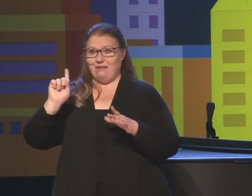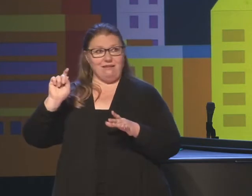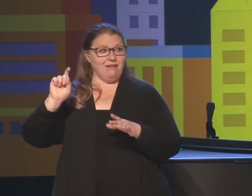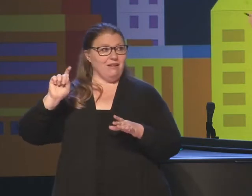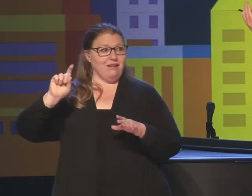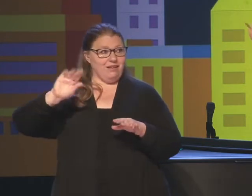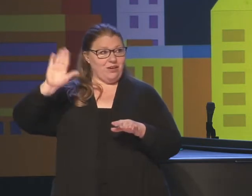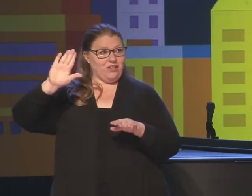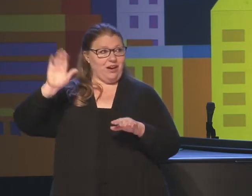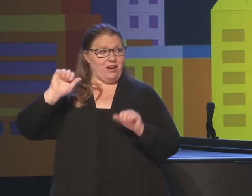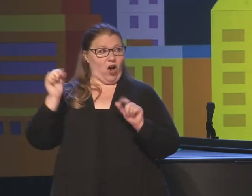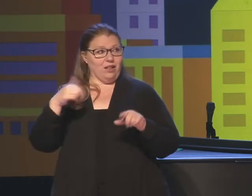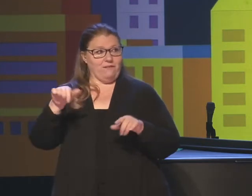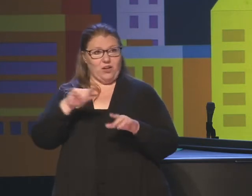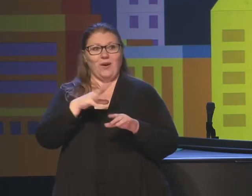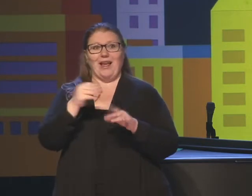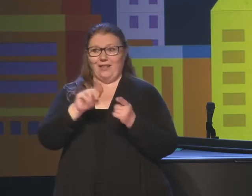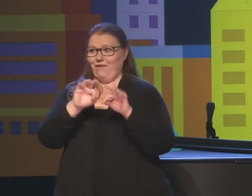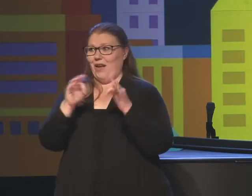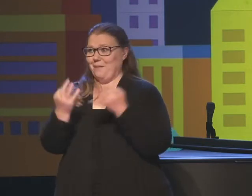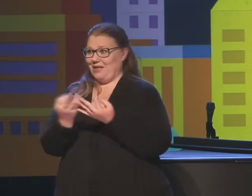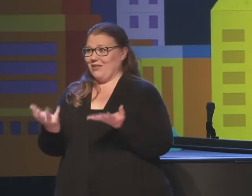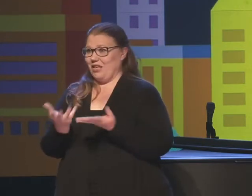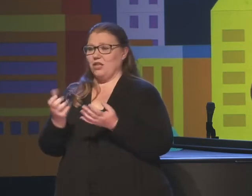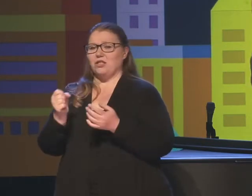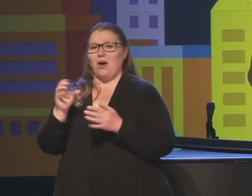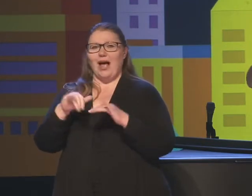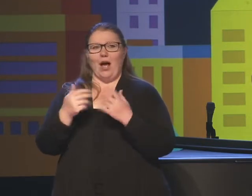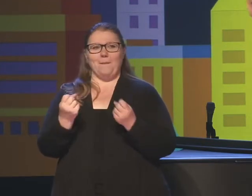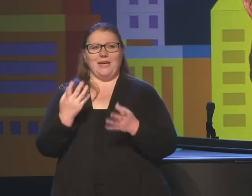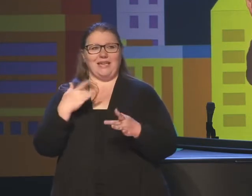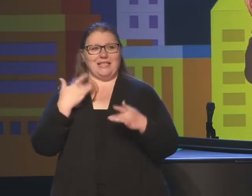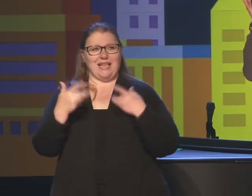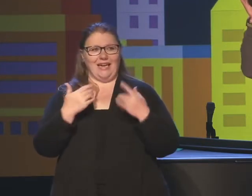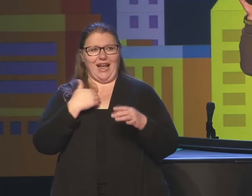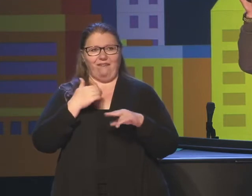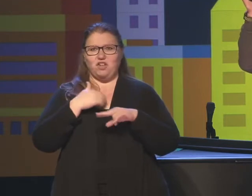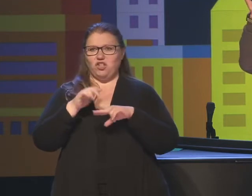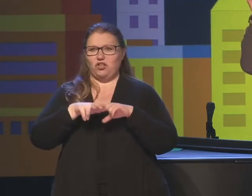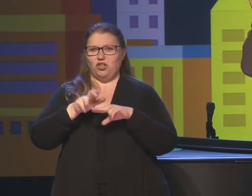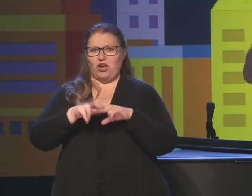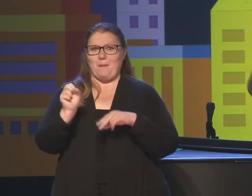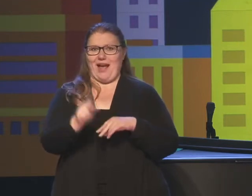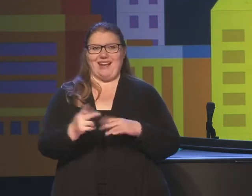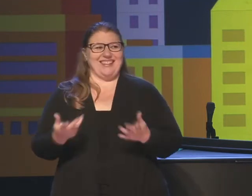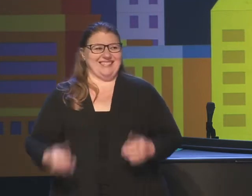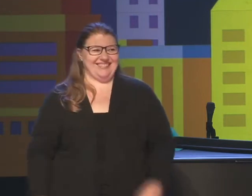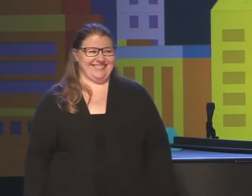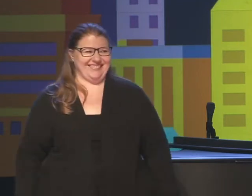were, and your family members were here last week. So how many of you are just excited to have your seat back?